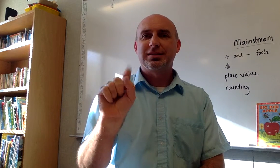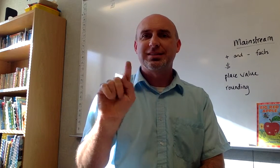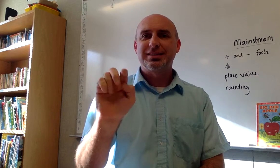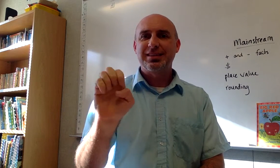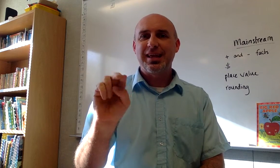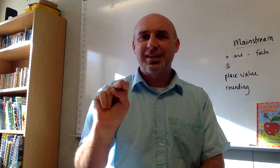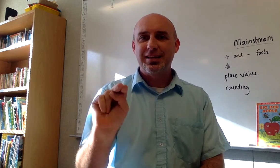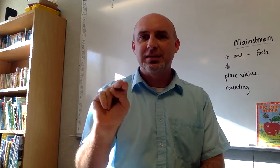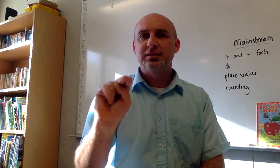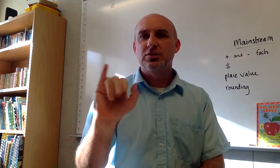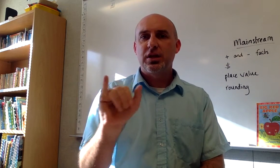Johnston,